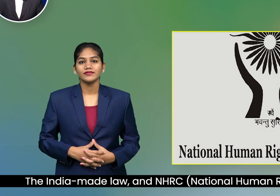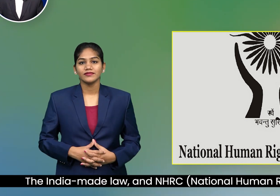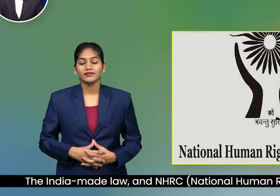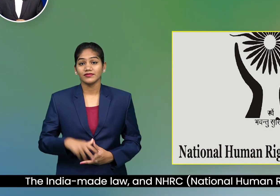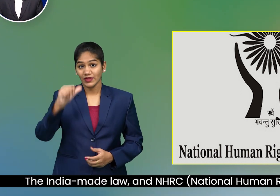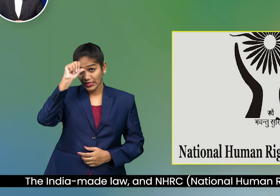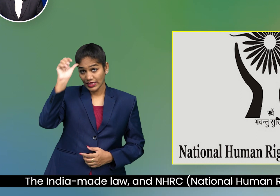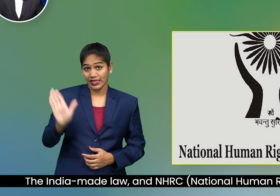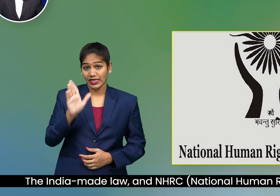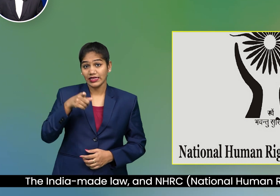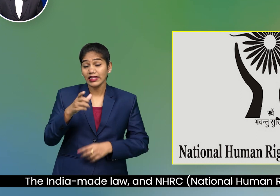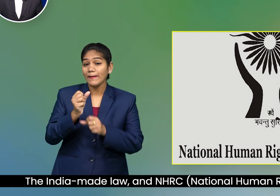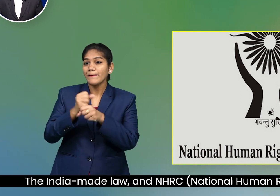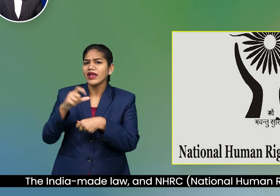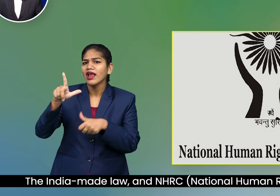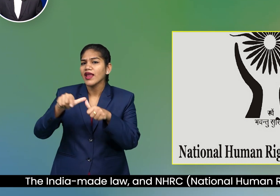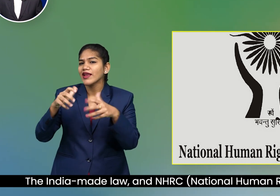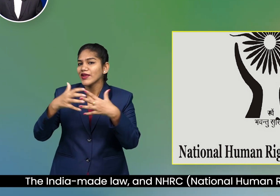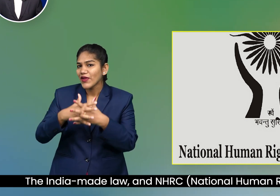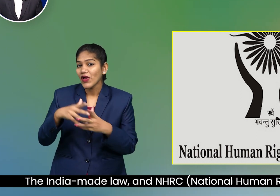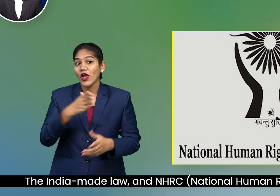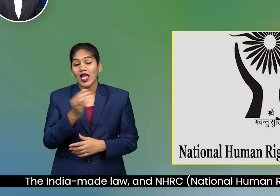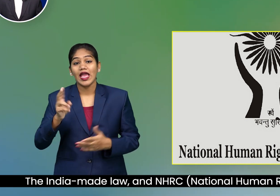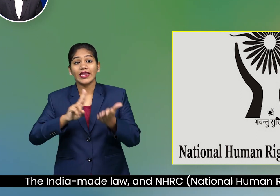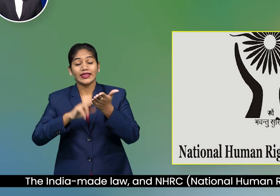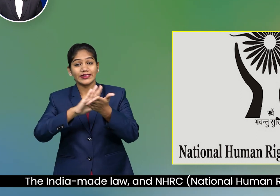The India Made Law and NHRC.